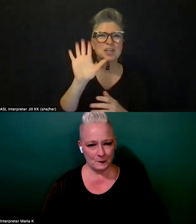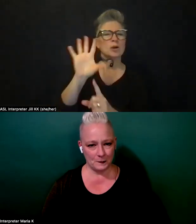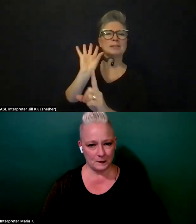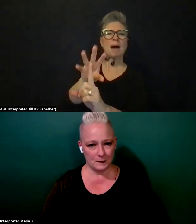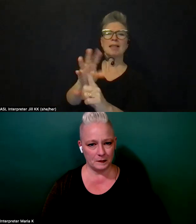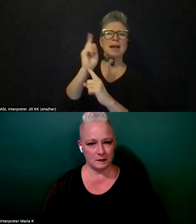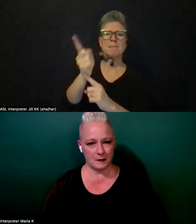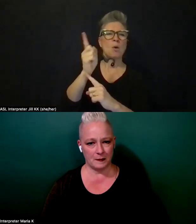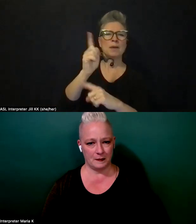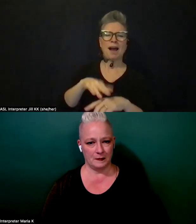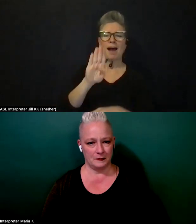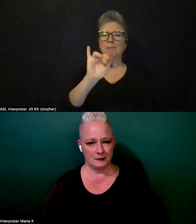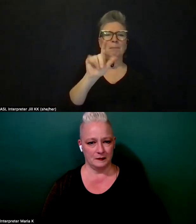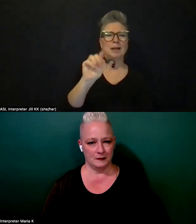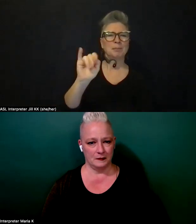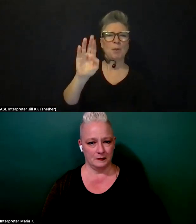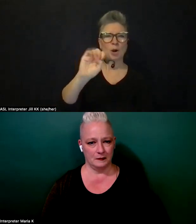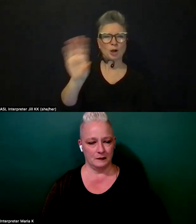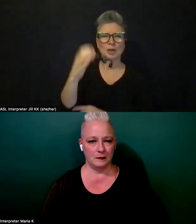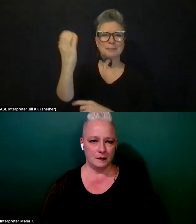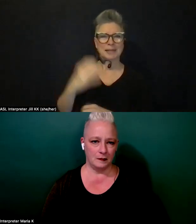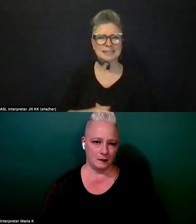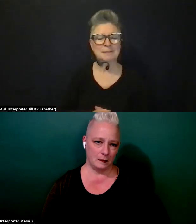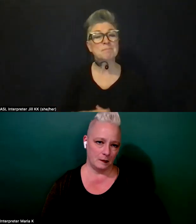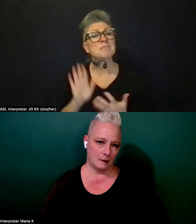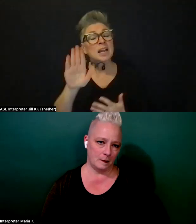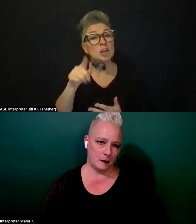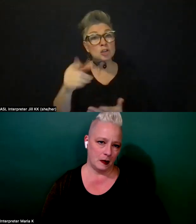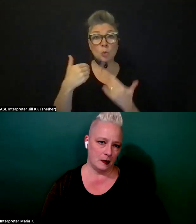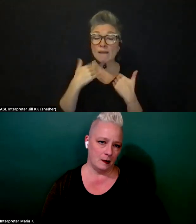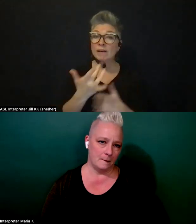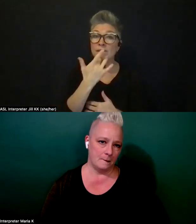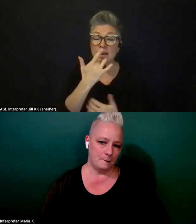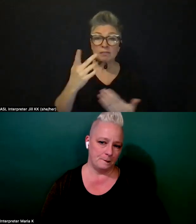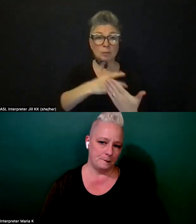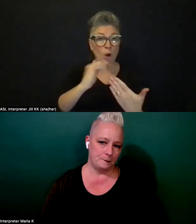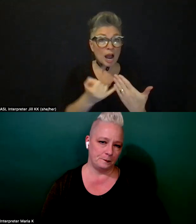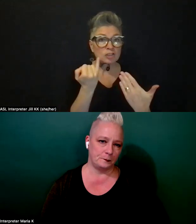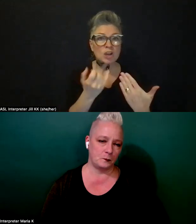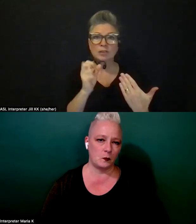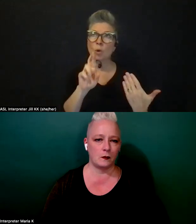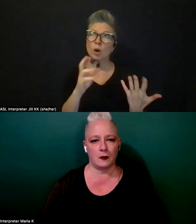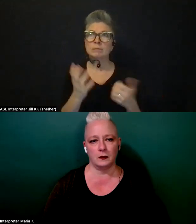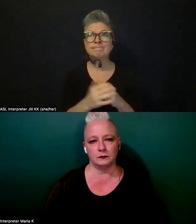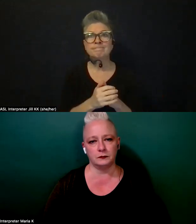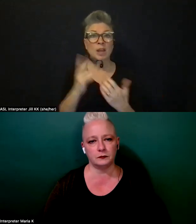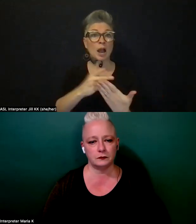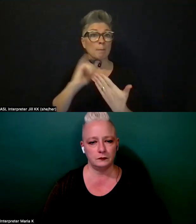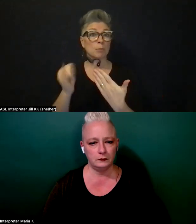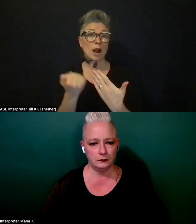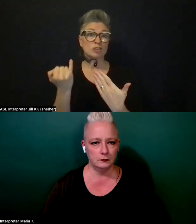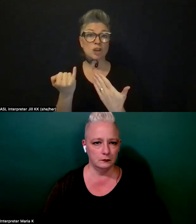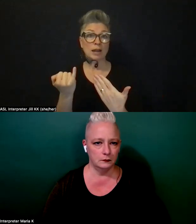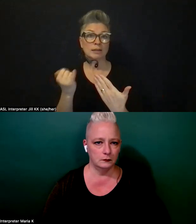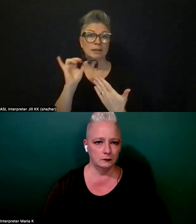Biltmore Christmas. Do you have a favorite project or a project that a